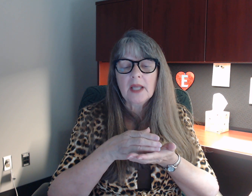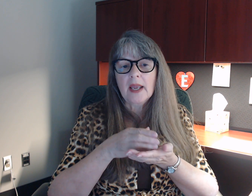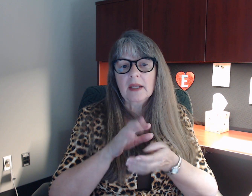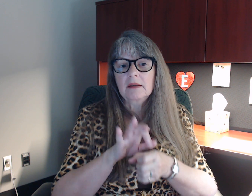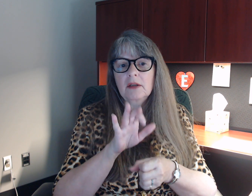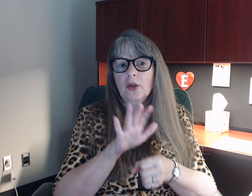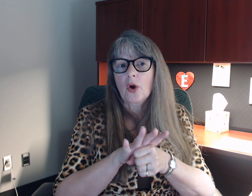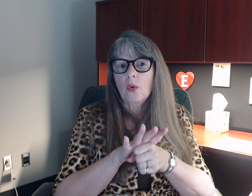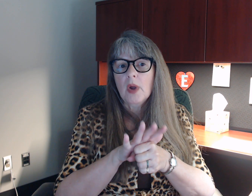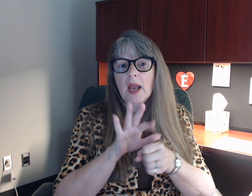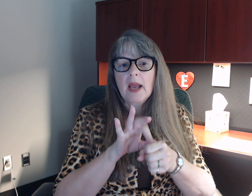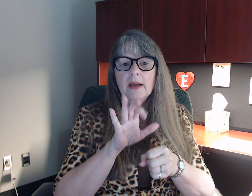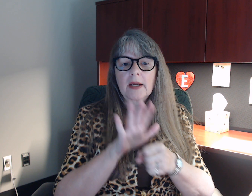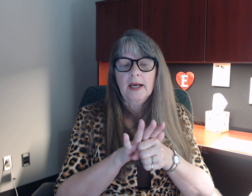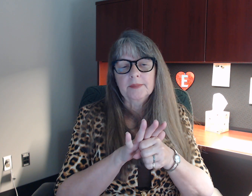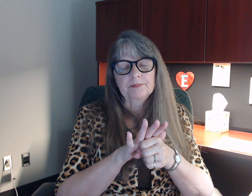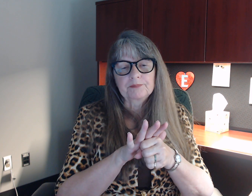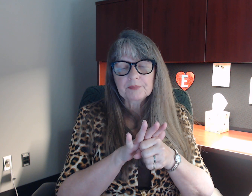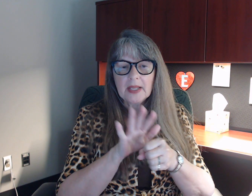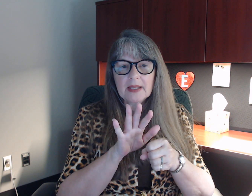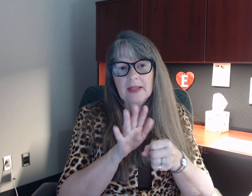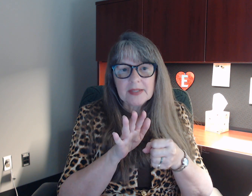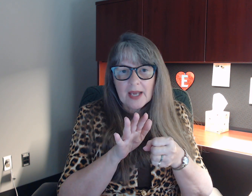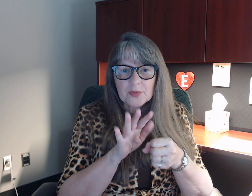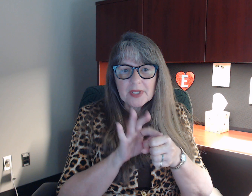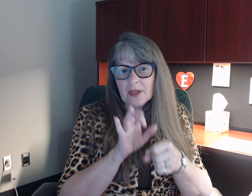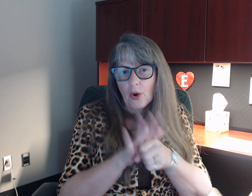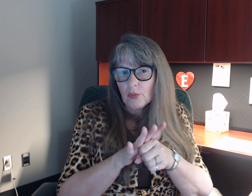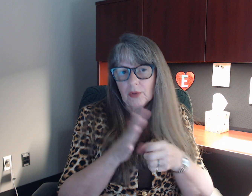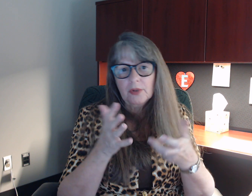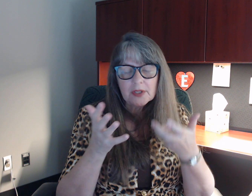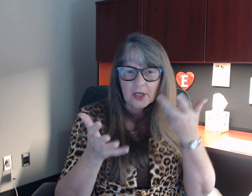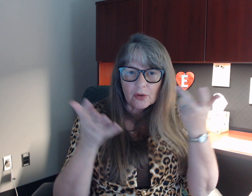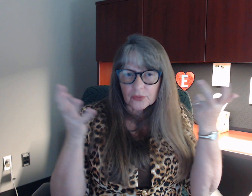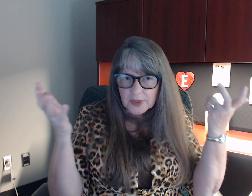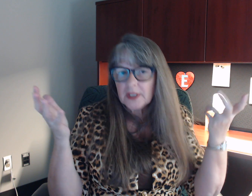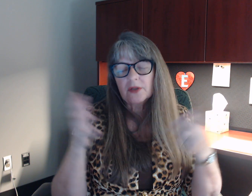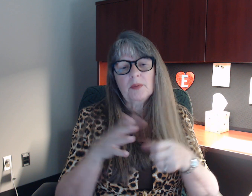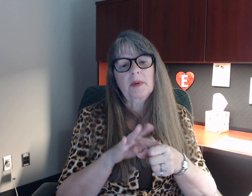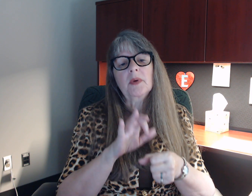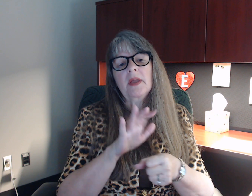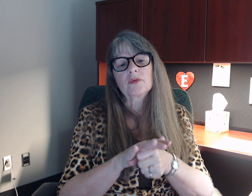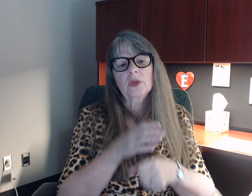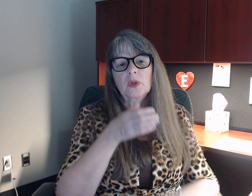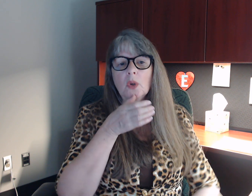like um, in the South we said Coke, or you could say cold drinks. So anyway, you have a drink,